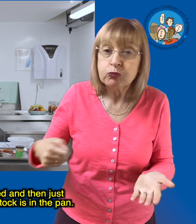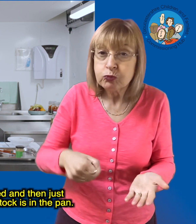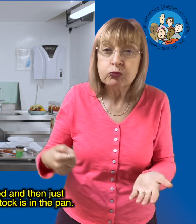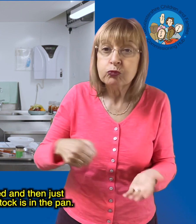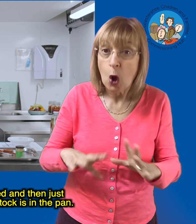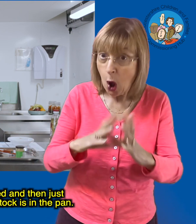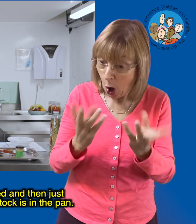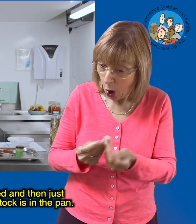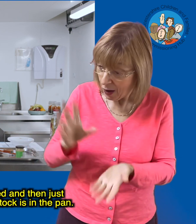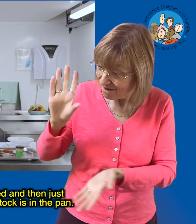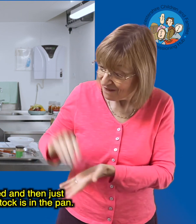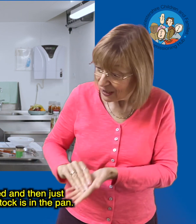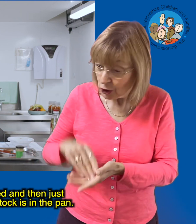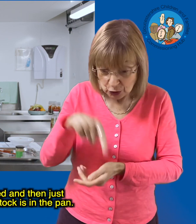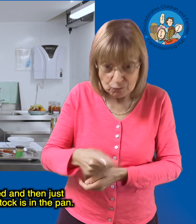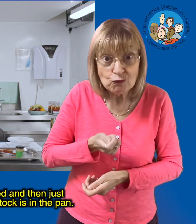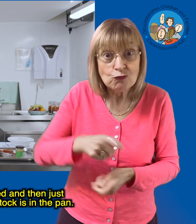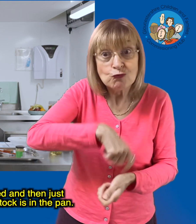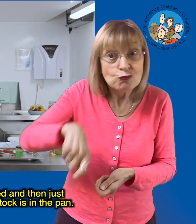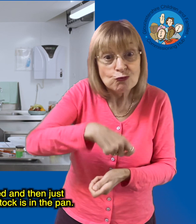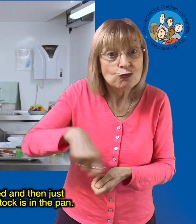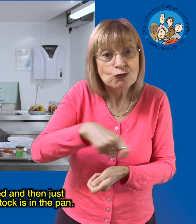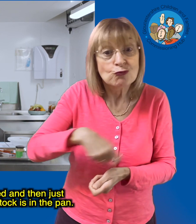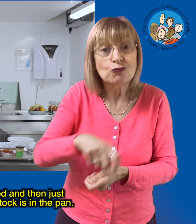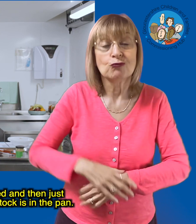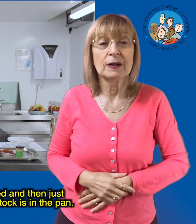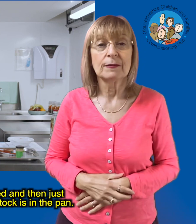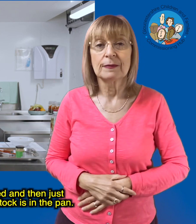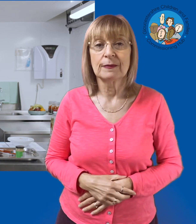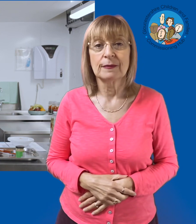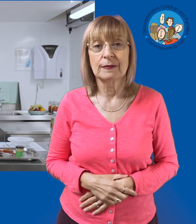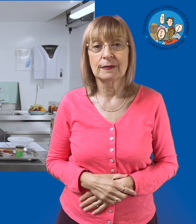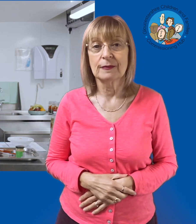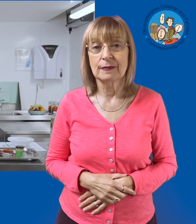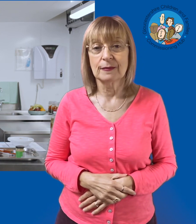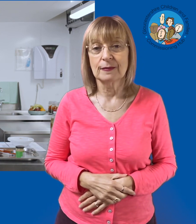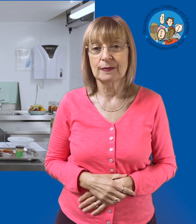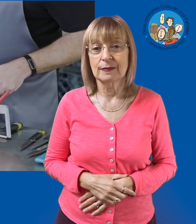just gradually keep on adding the stock until all the stock is in the pan.